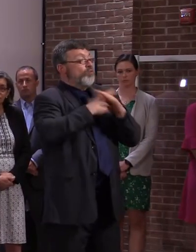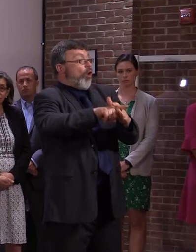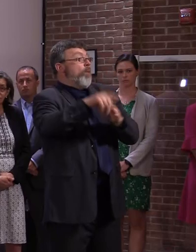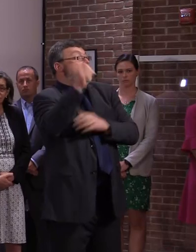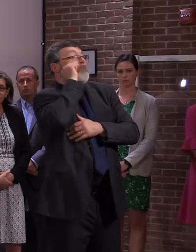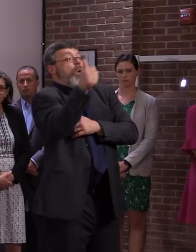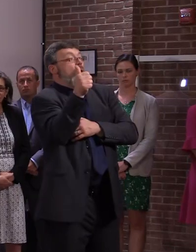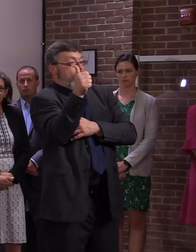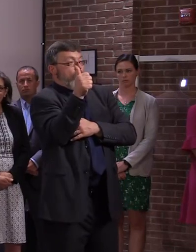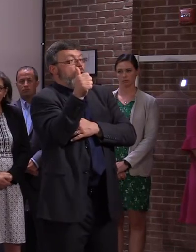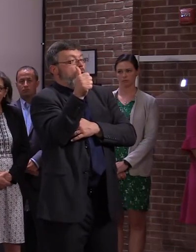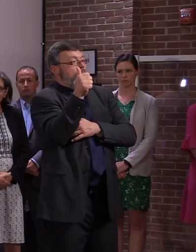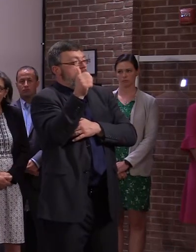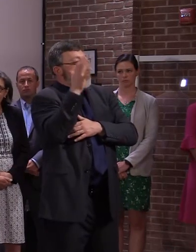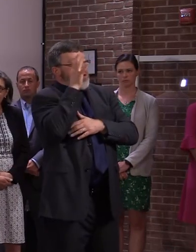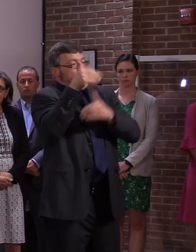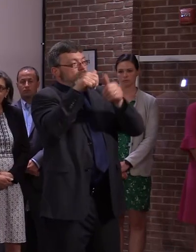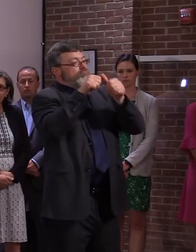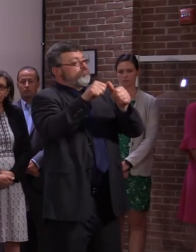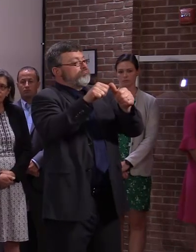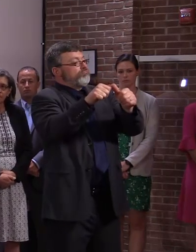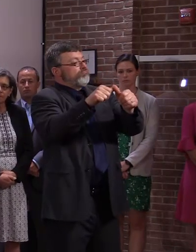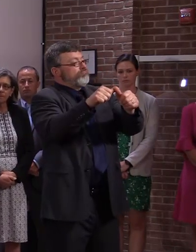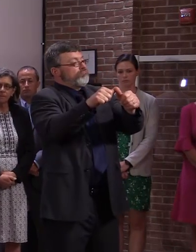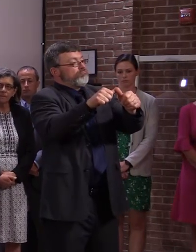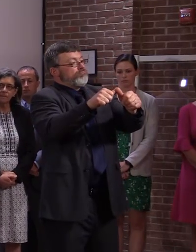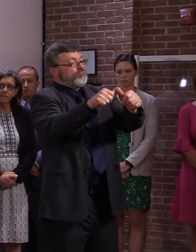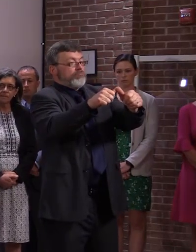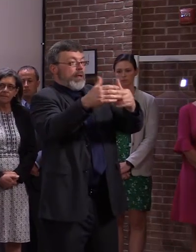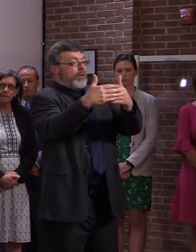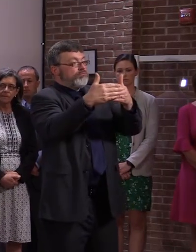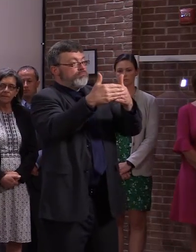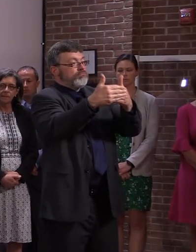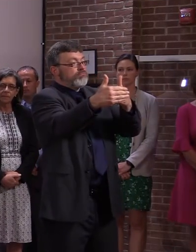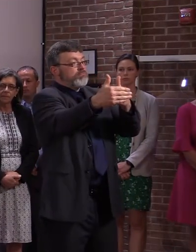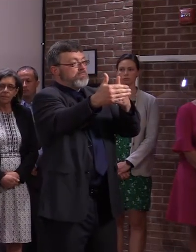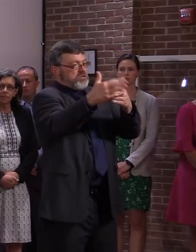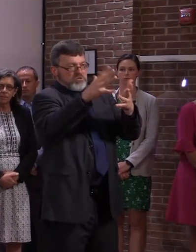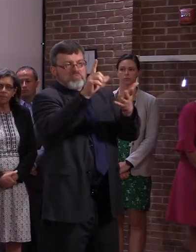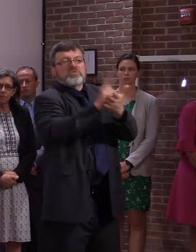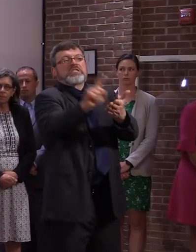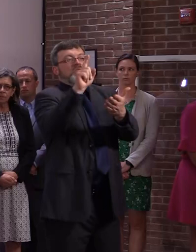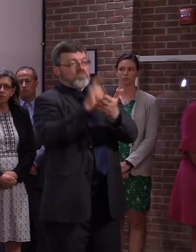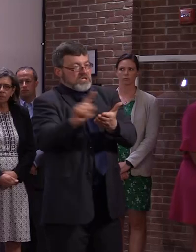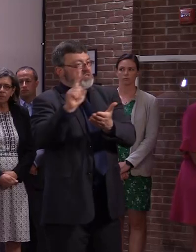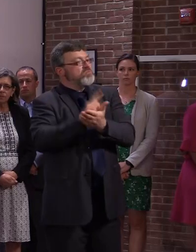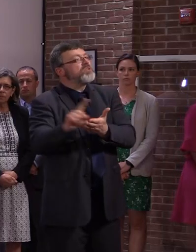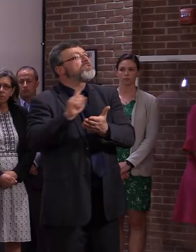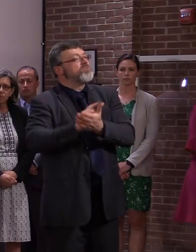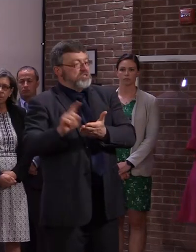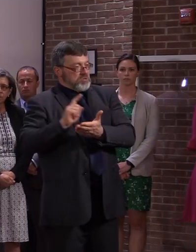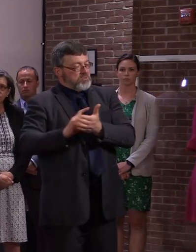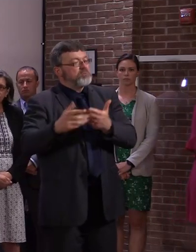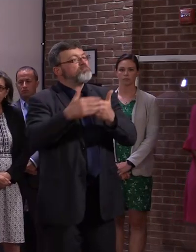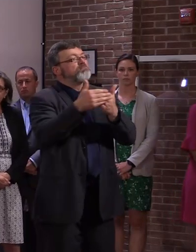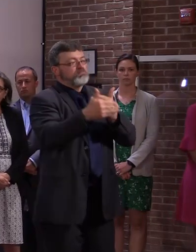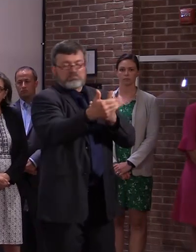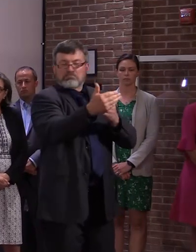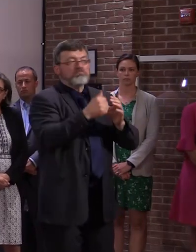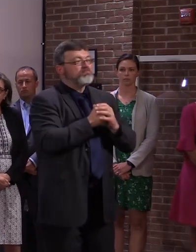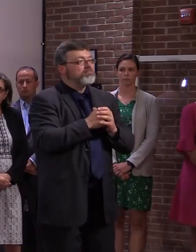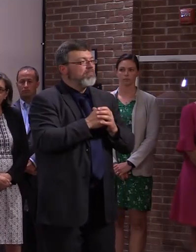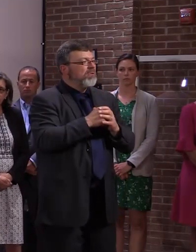So we'll continue on that path, and hopefully we'll do it weekly. So at this point in time, it'll be